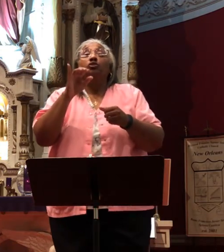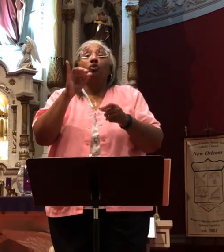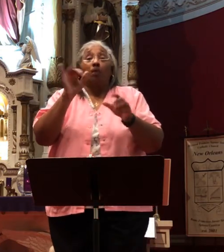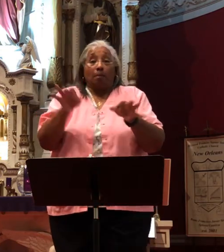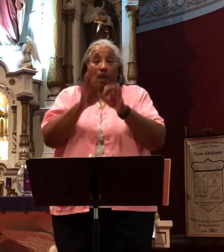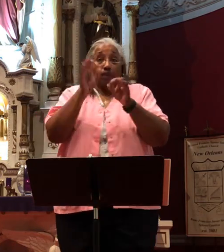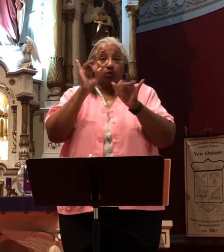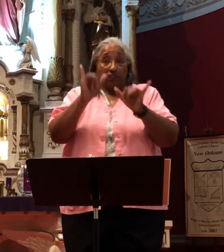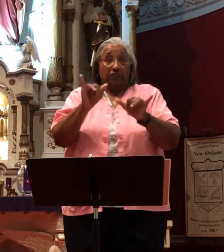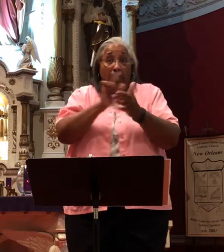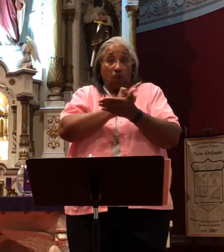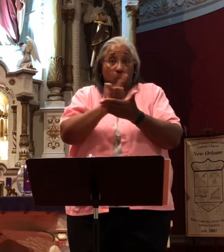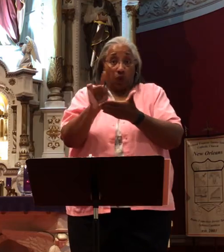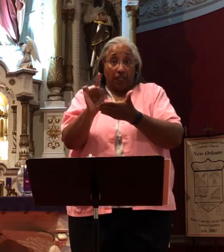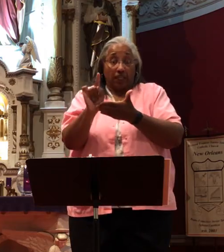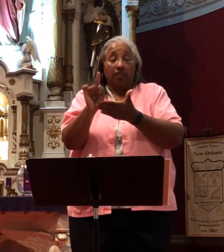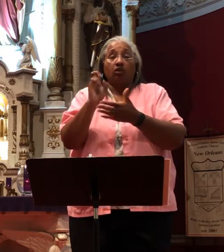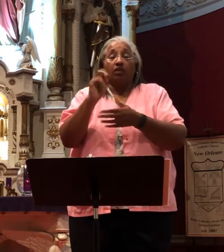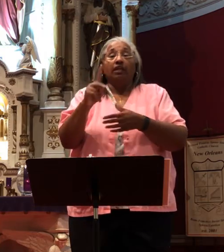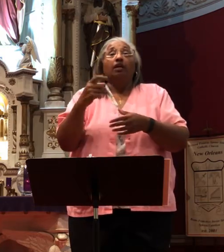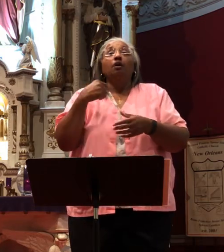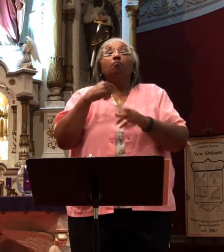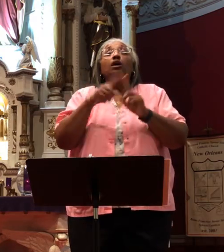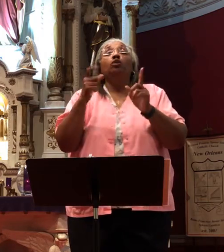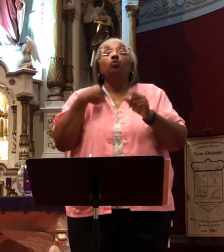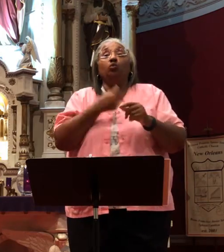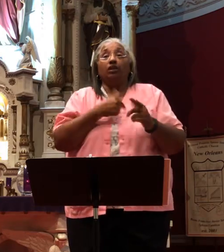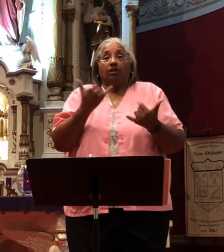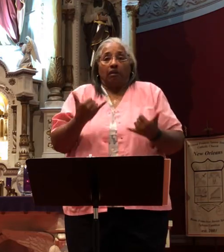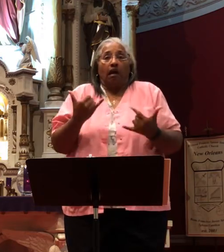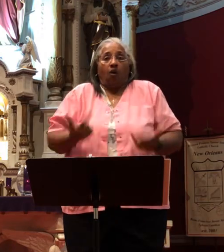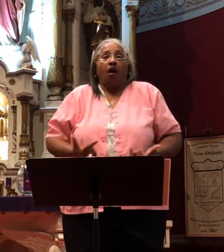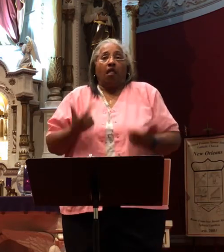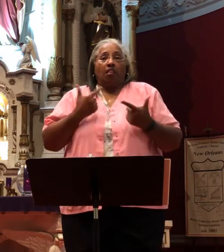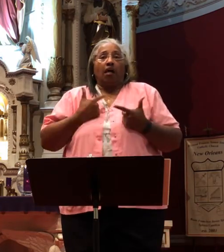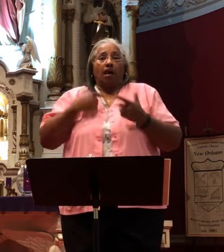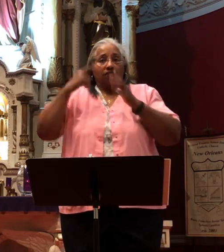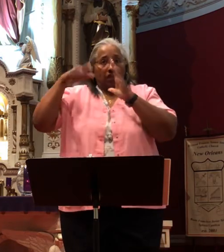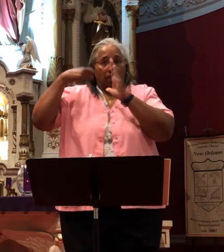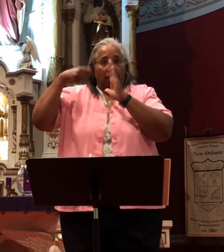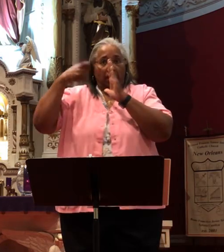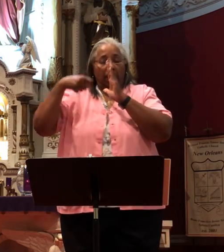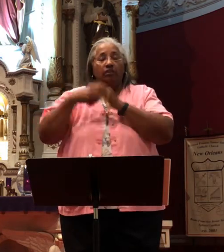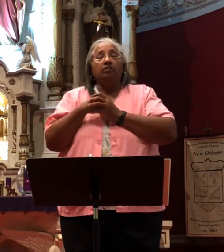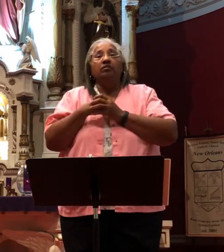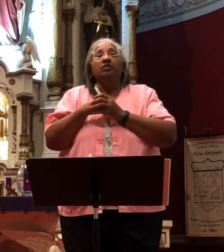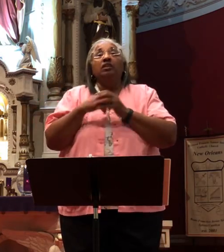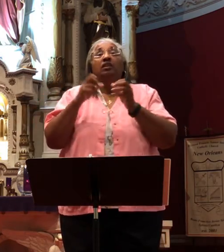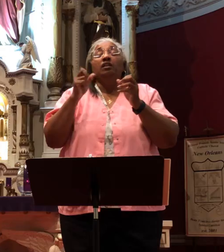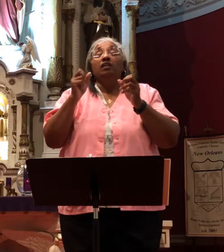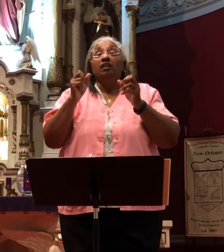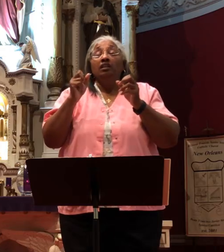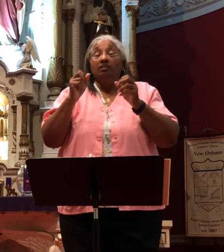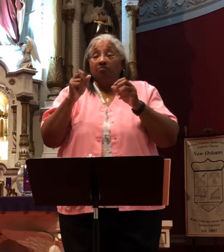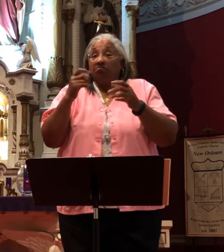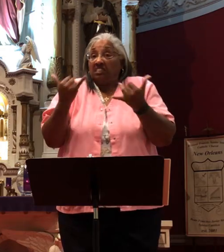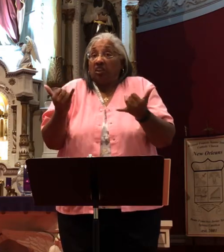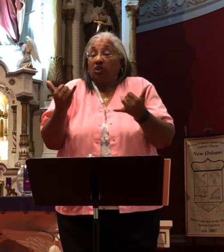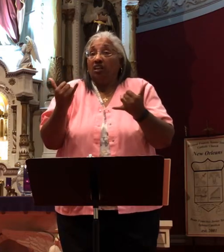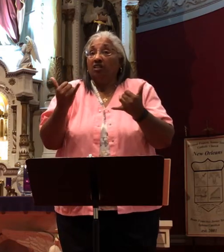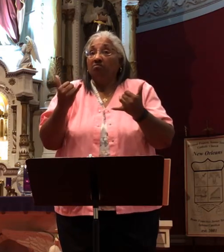at some point, but we're broadcasting live, so it's an opportunity to go to Mass this